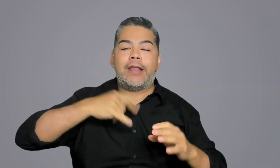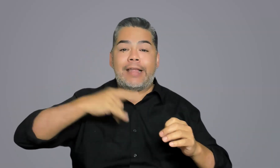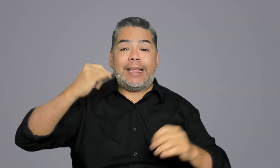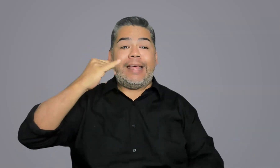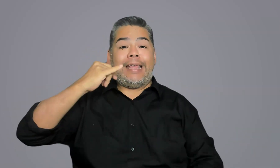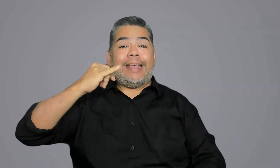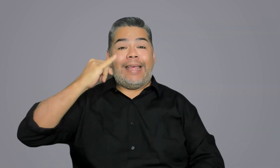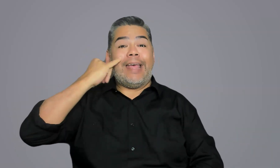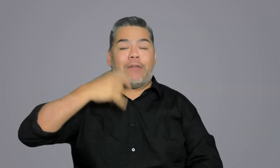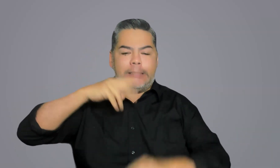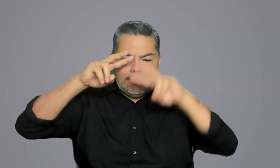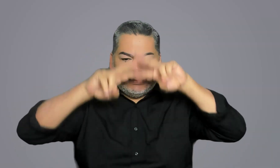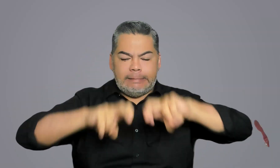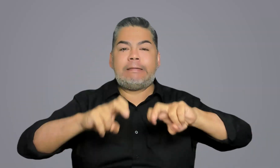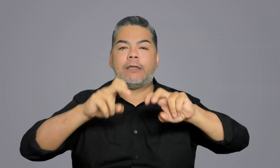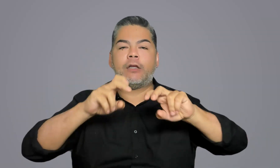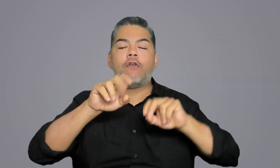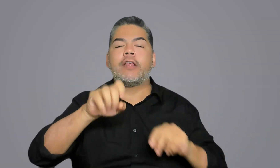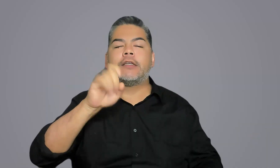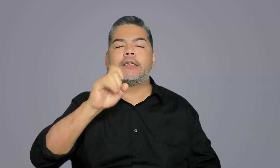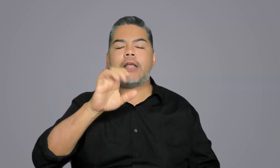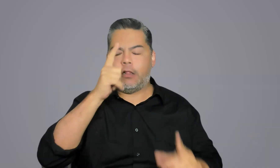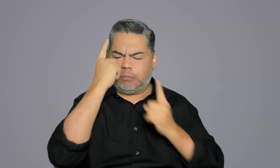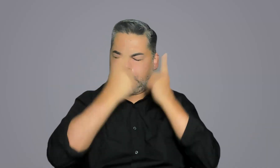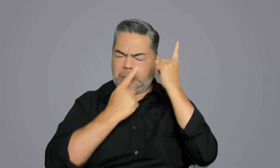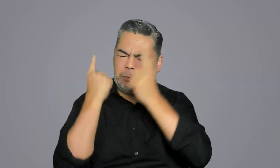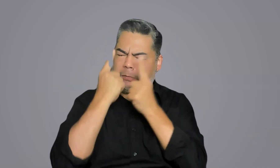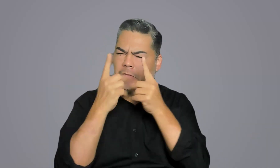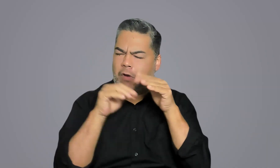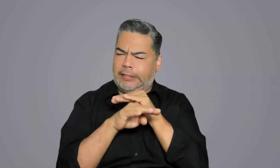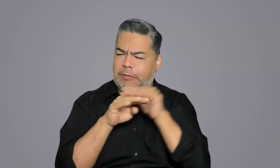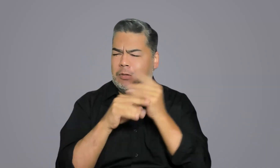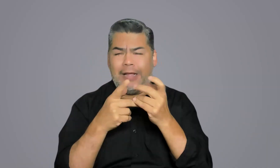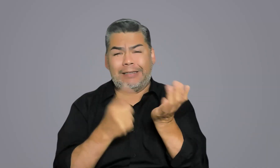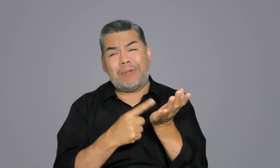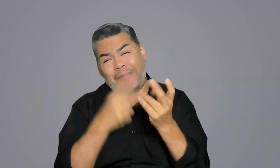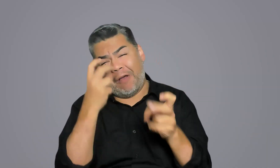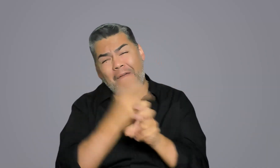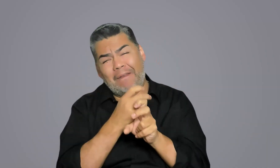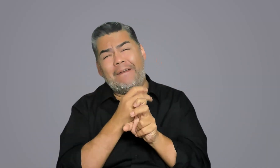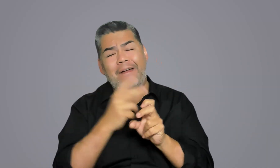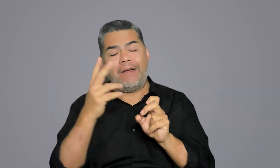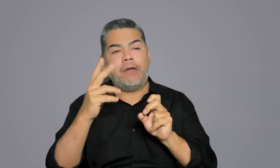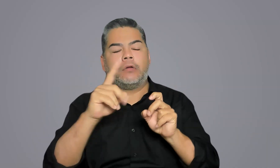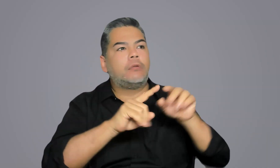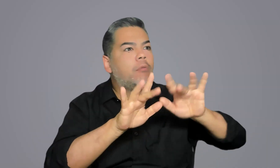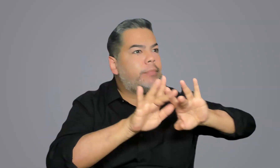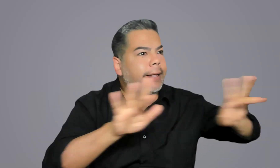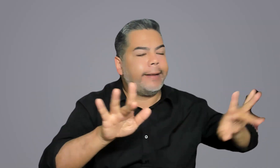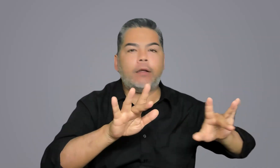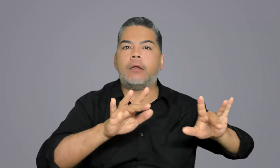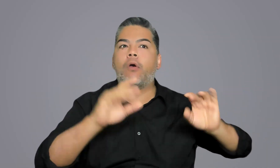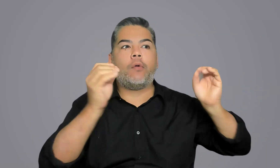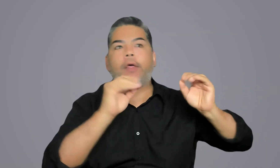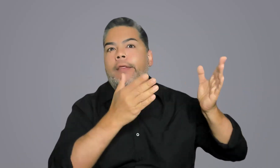There's a lot to think about when it comes to accessibility, and it can be hard to kind of see where you've left a blank cell or you've got an empty row there that you didn't